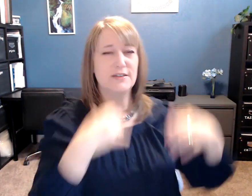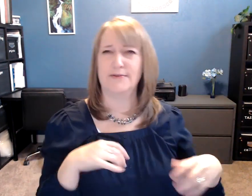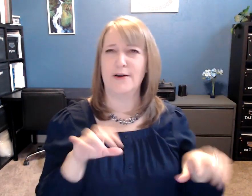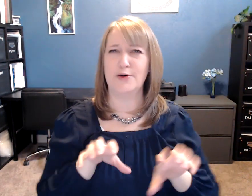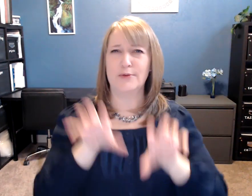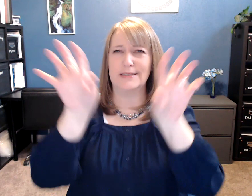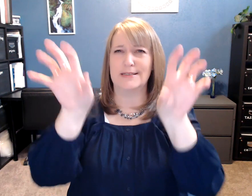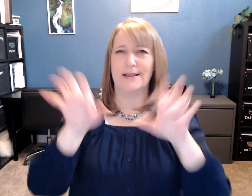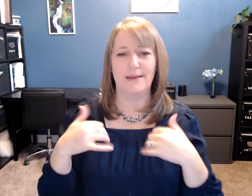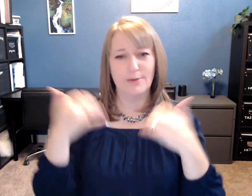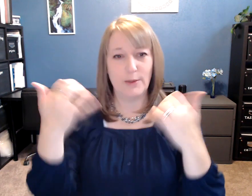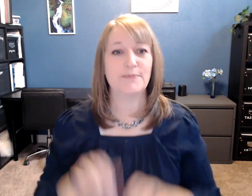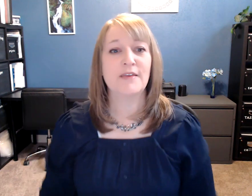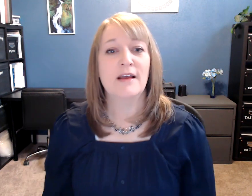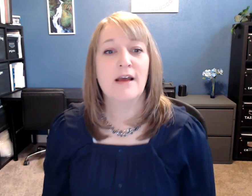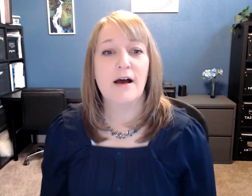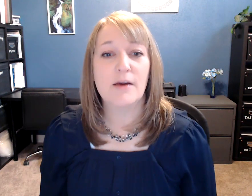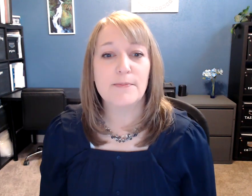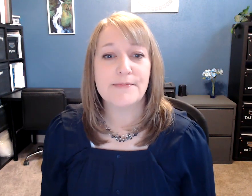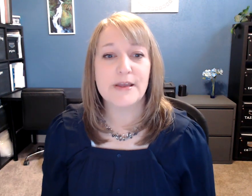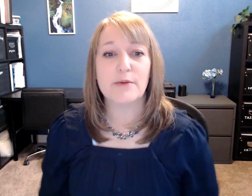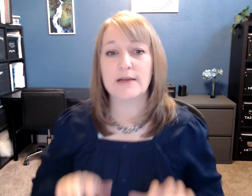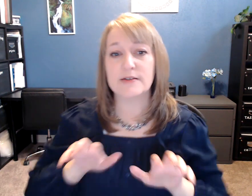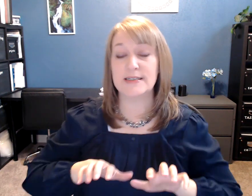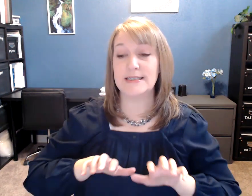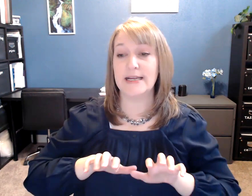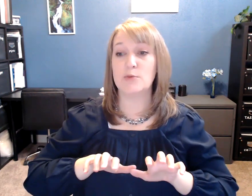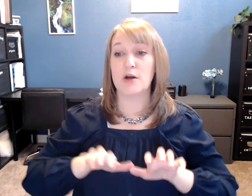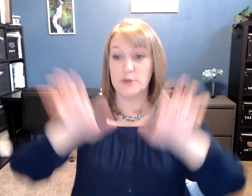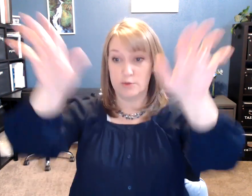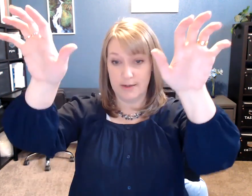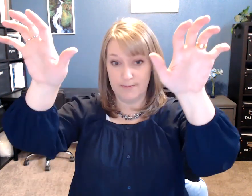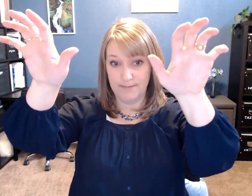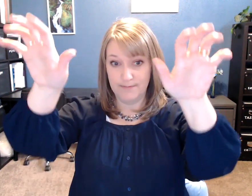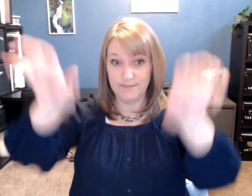different on your wrists, I think. Either way, so stadium or auditorium.